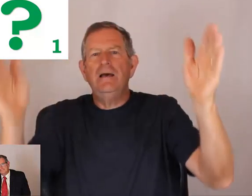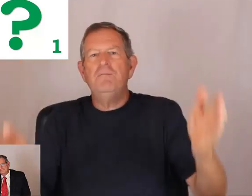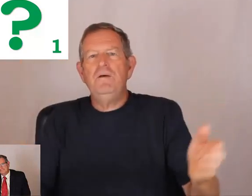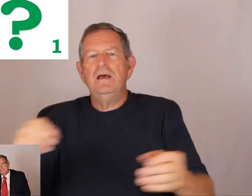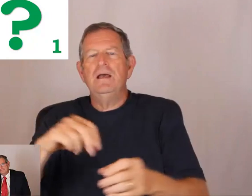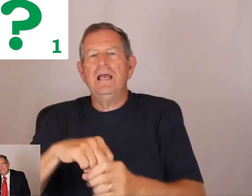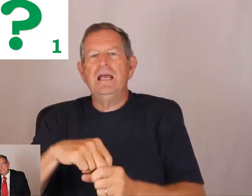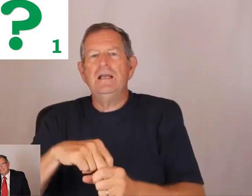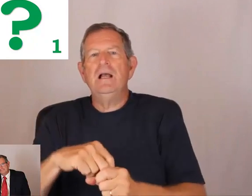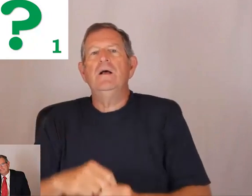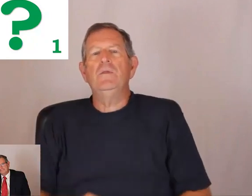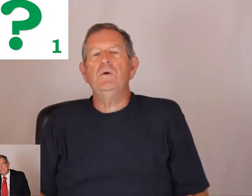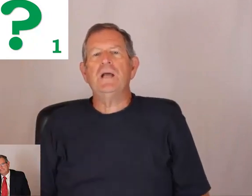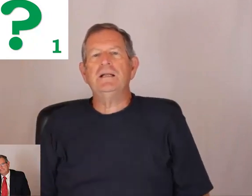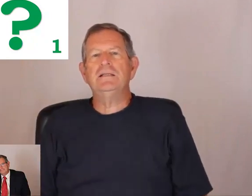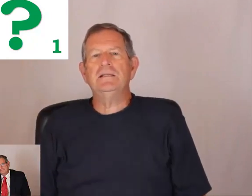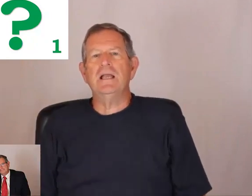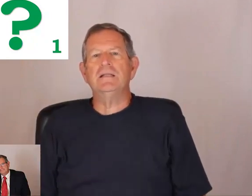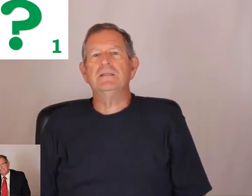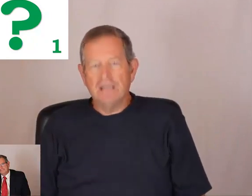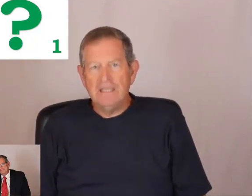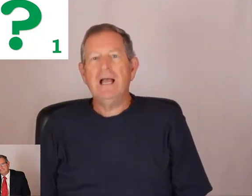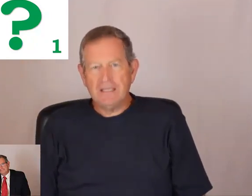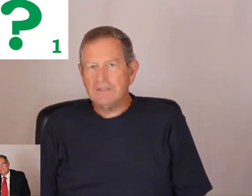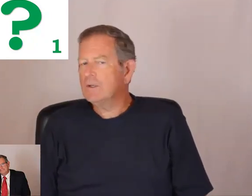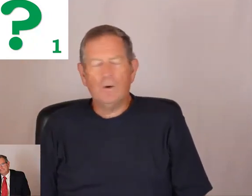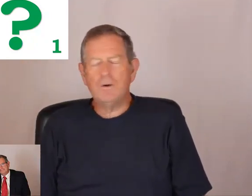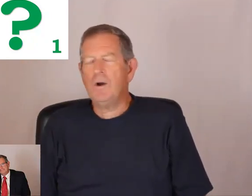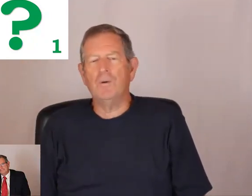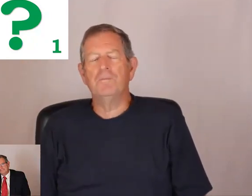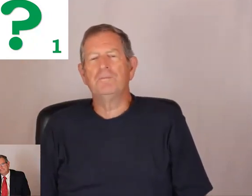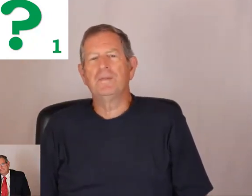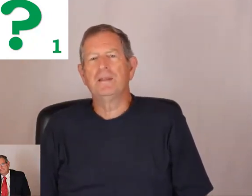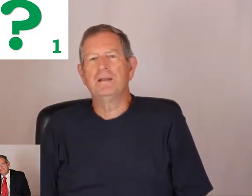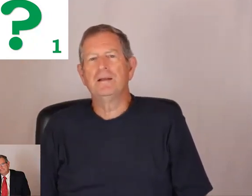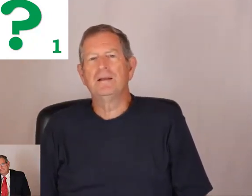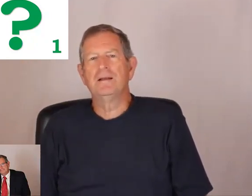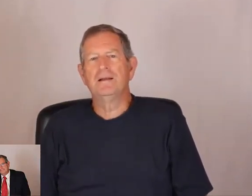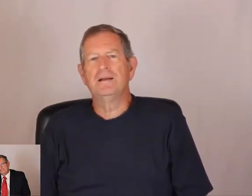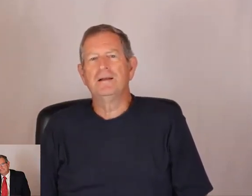live in the United States? Yes or no?